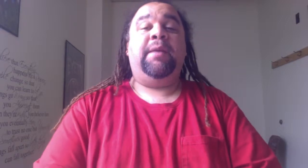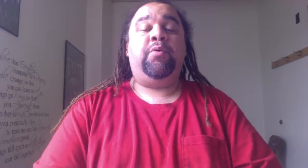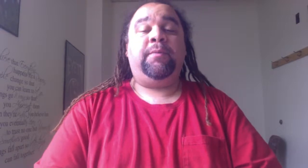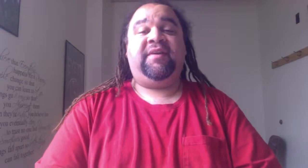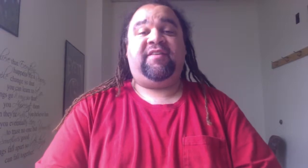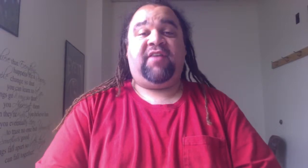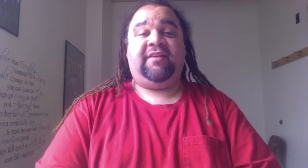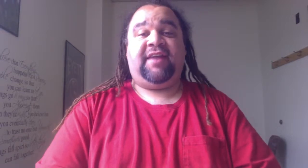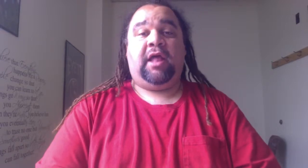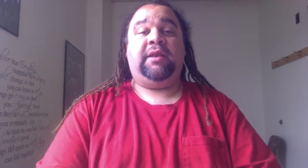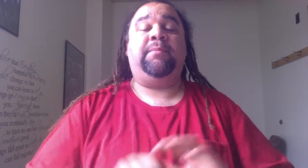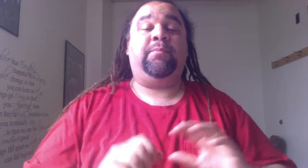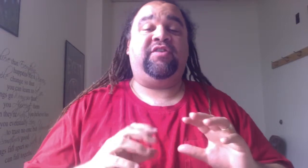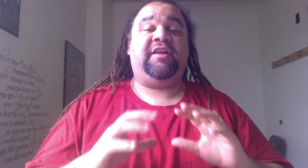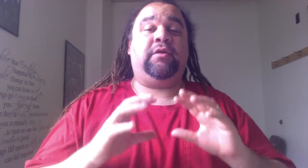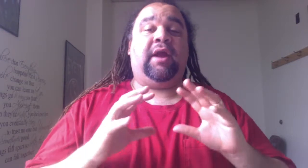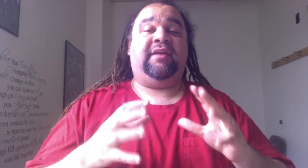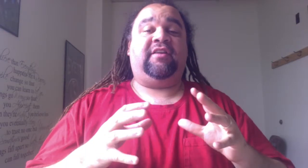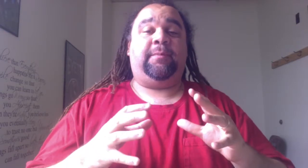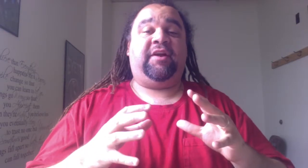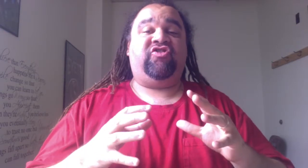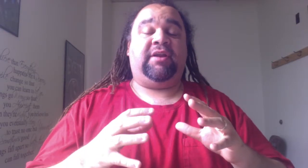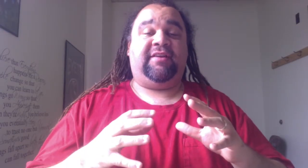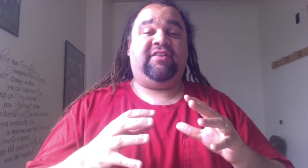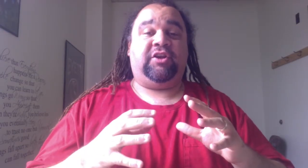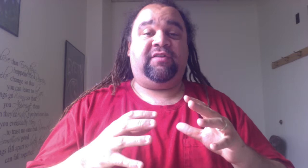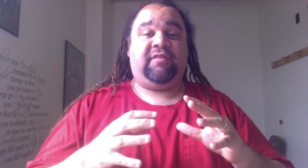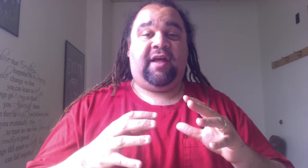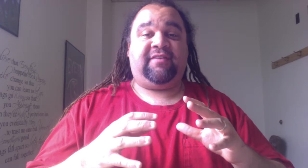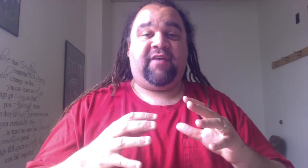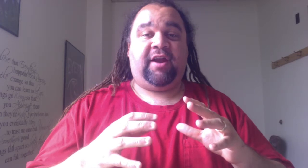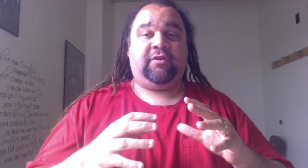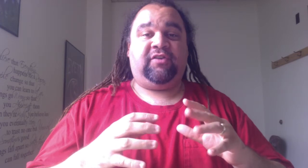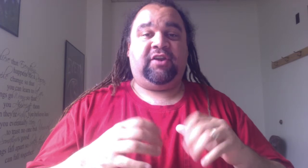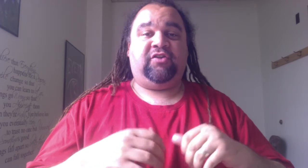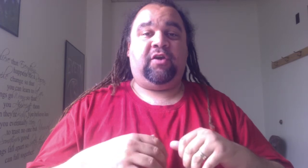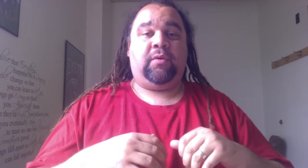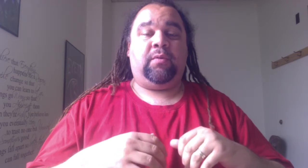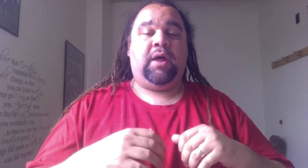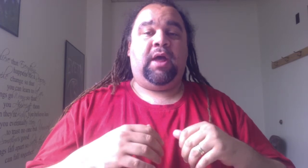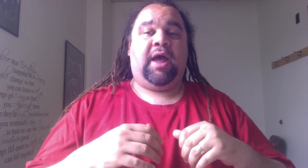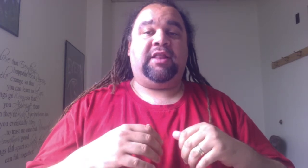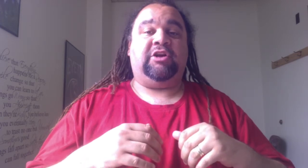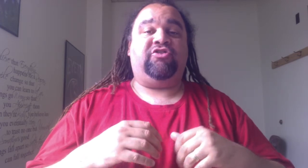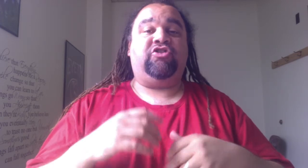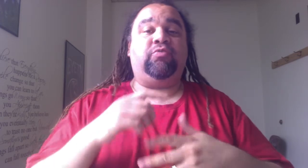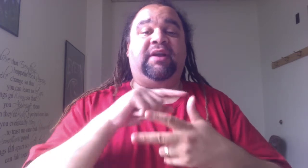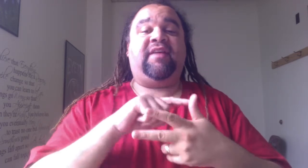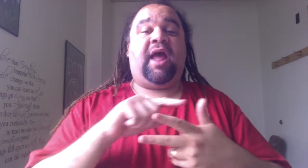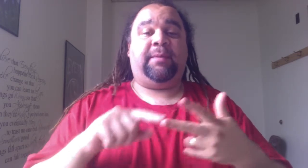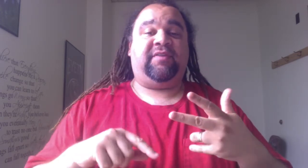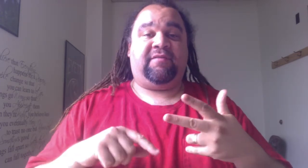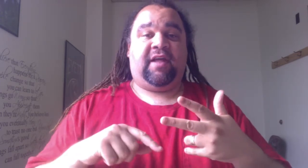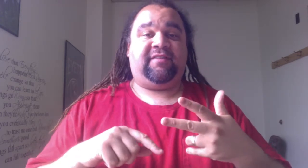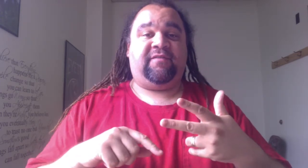An important piece of ASL, and in particular ASL depiction, is the use of classifiers. And so there's three types of